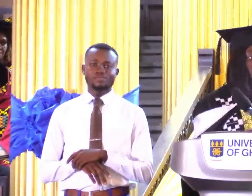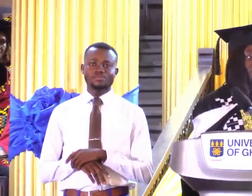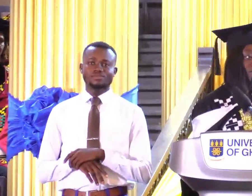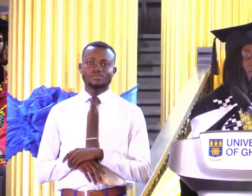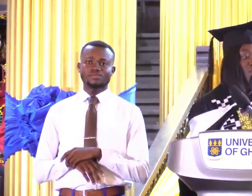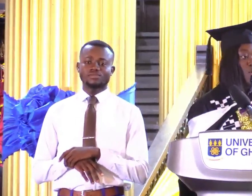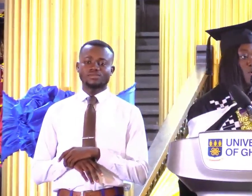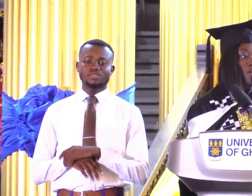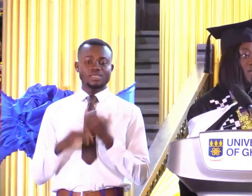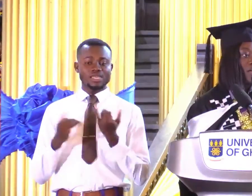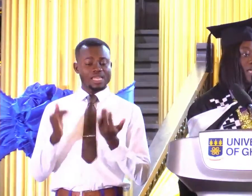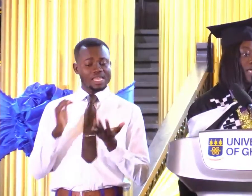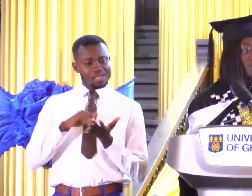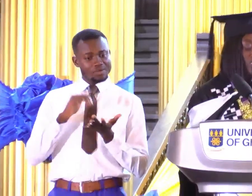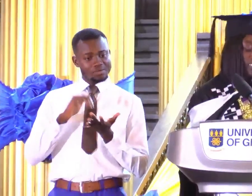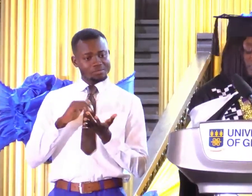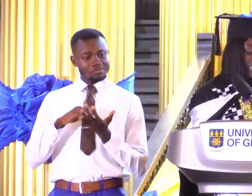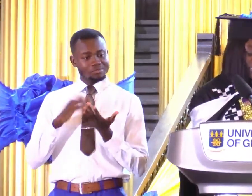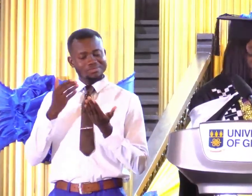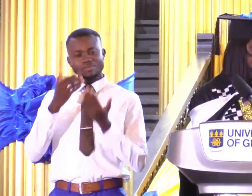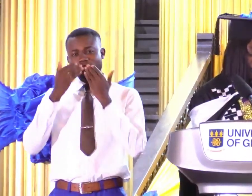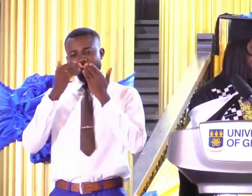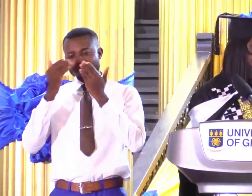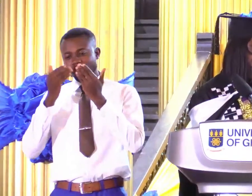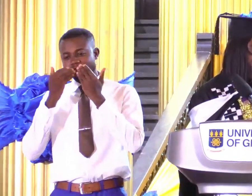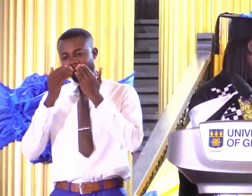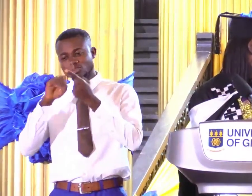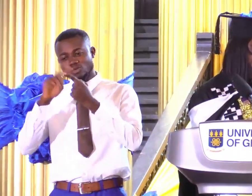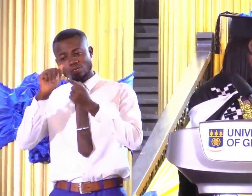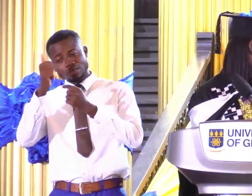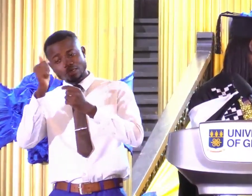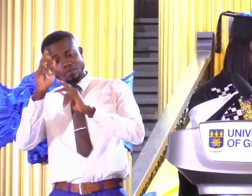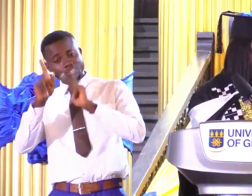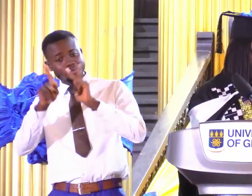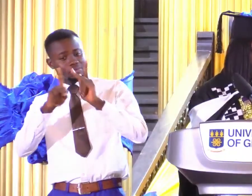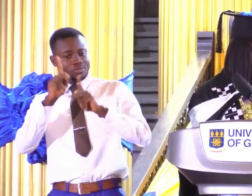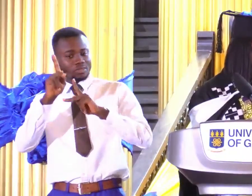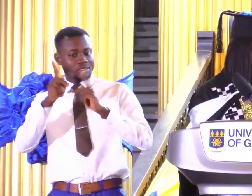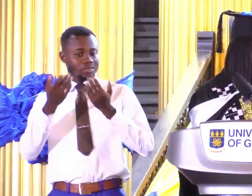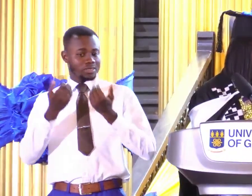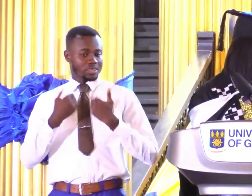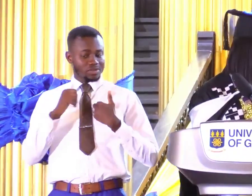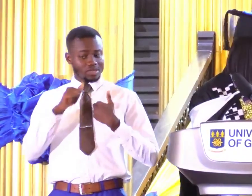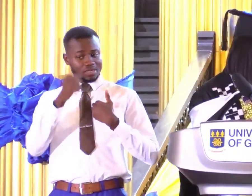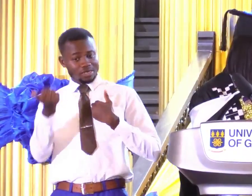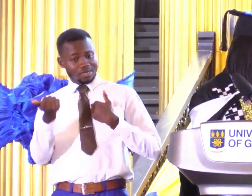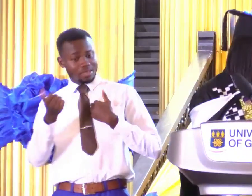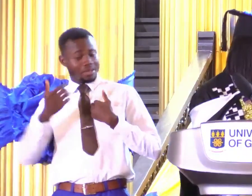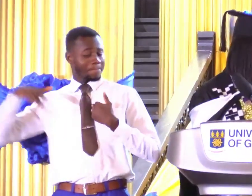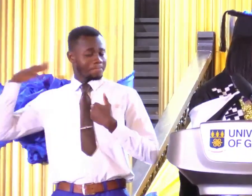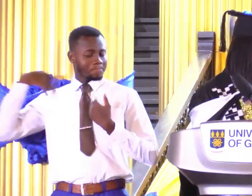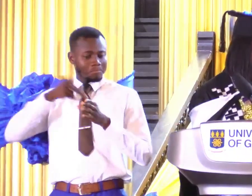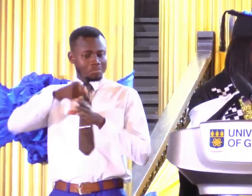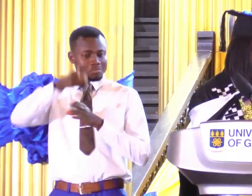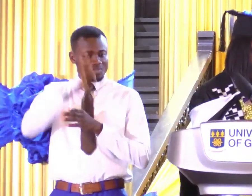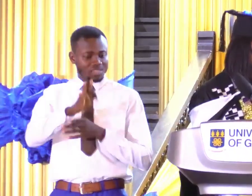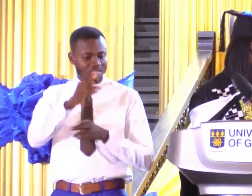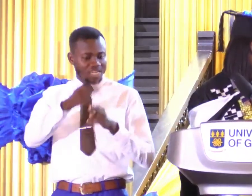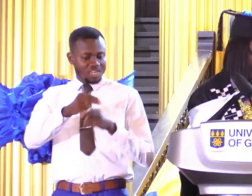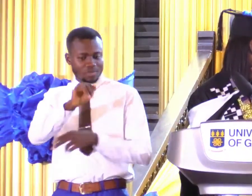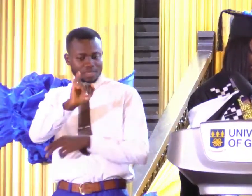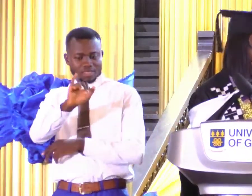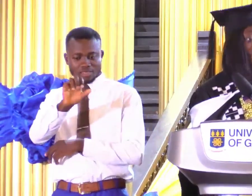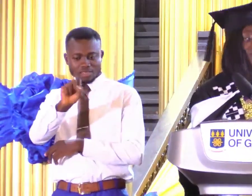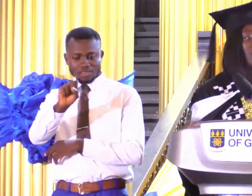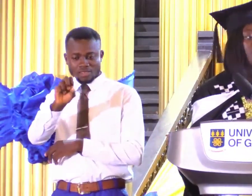We'll take a few more acknowledgements. We have in our midst Emerita Professor Isabella Kwachi, President